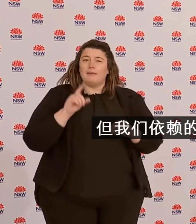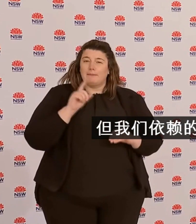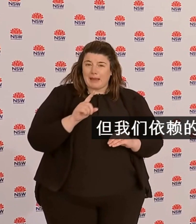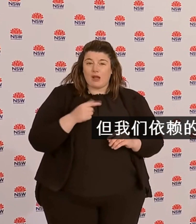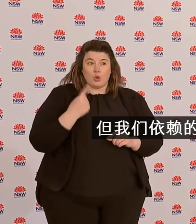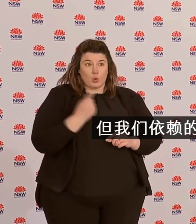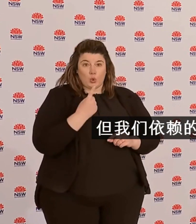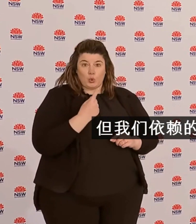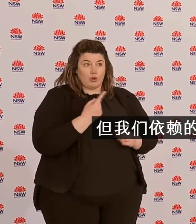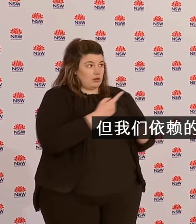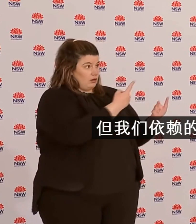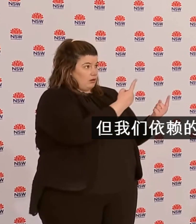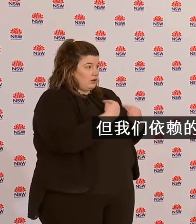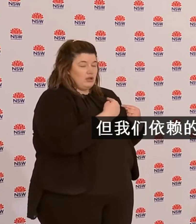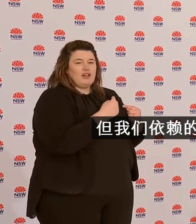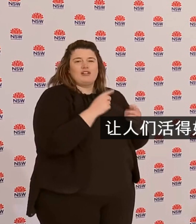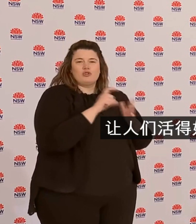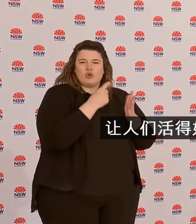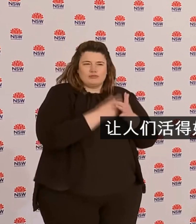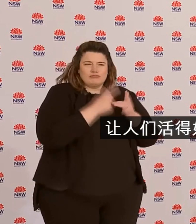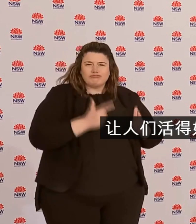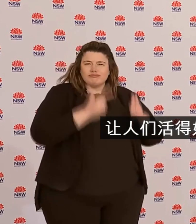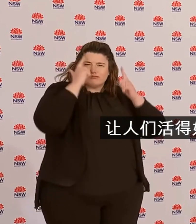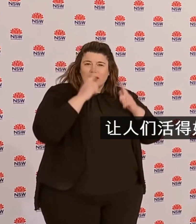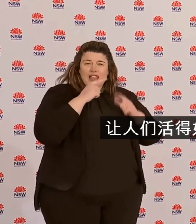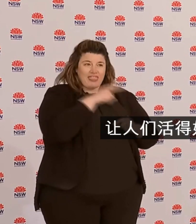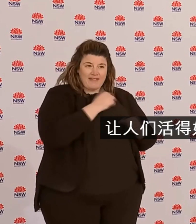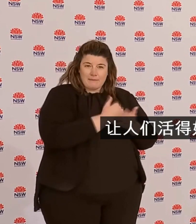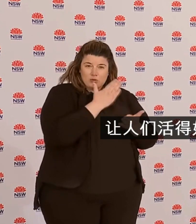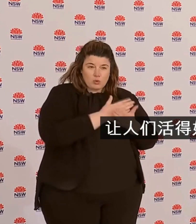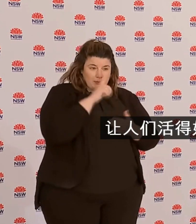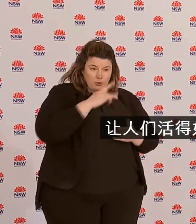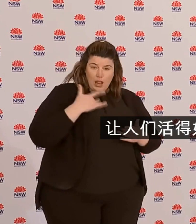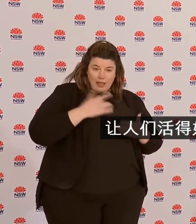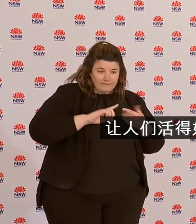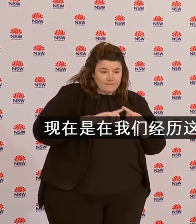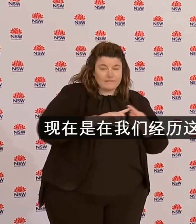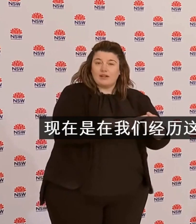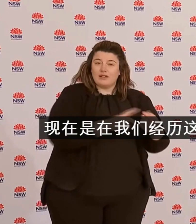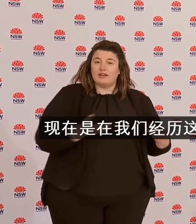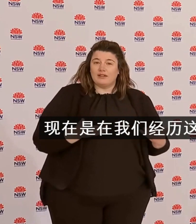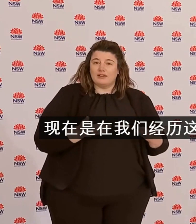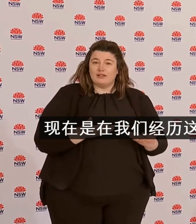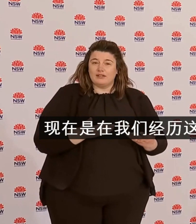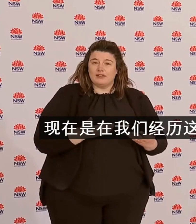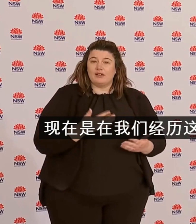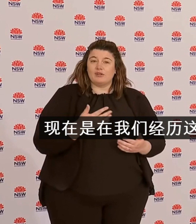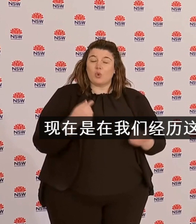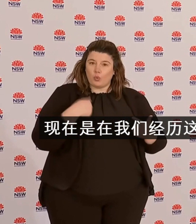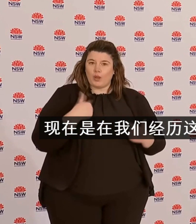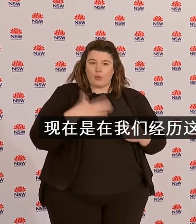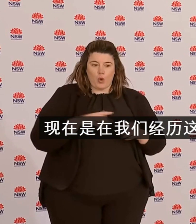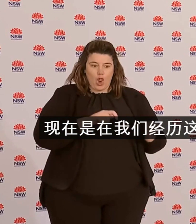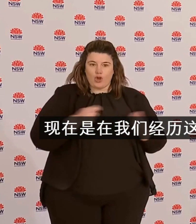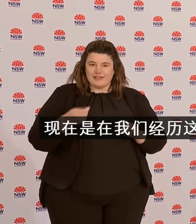experts we rely on have kept us safe all this time, have kept people alive and well, and our challenge now is to live as freely as